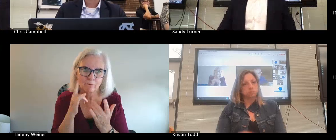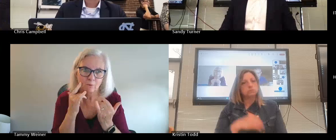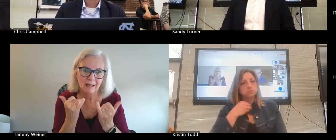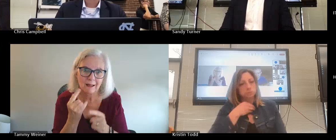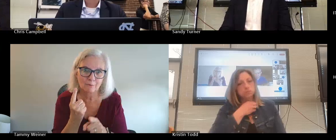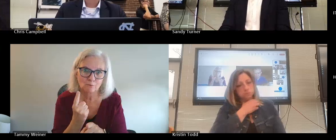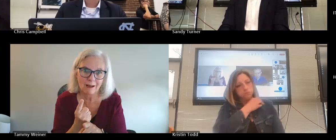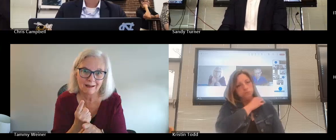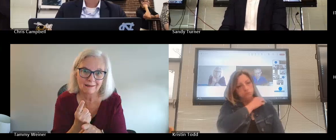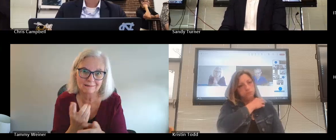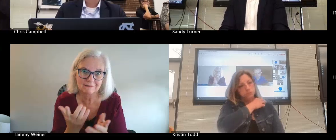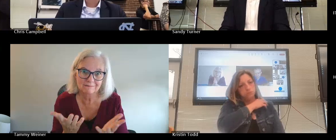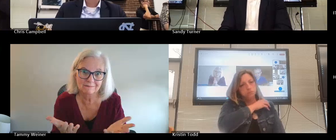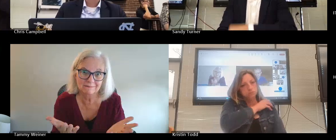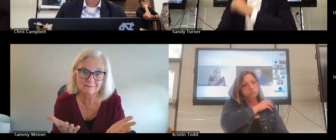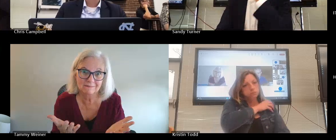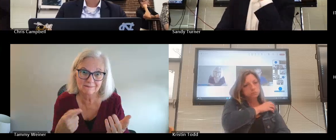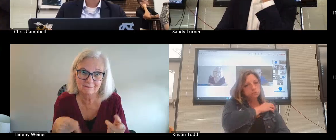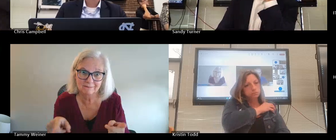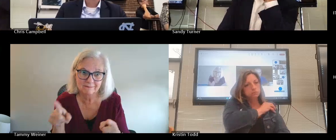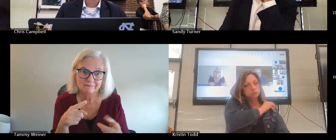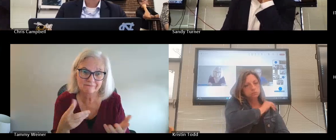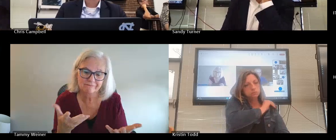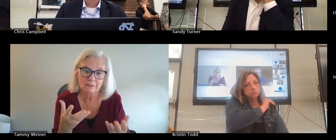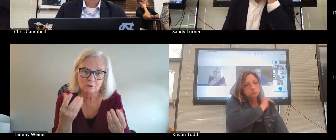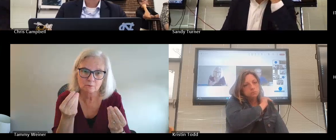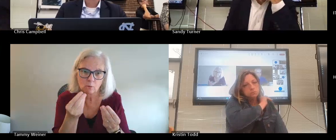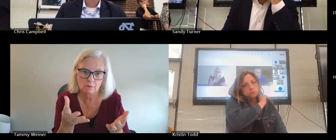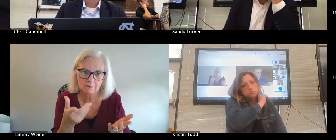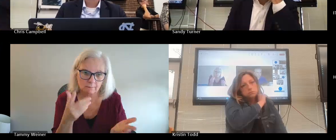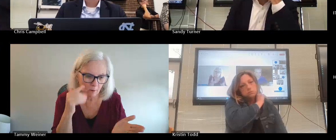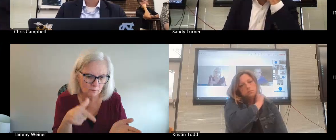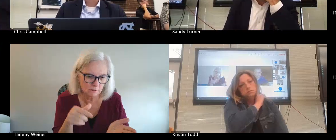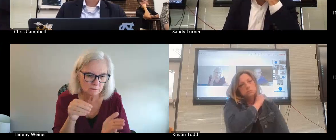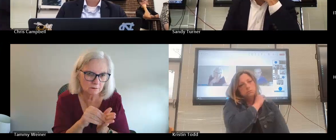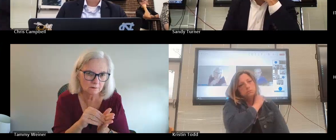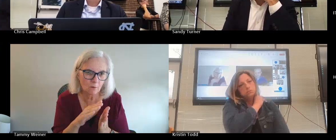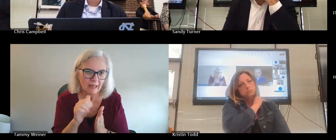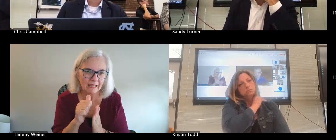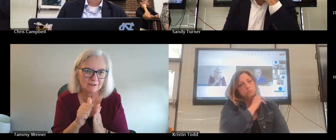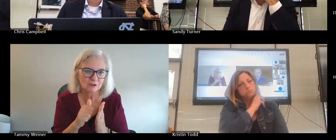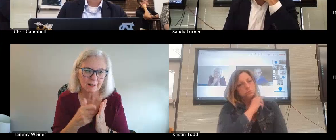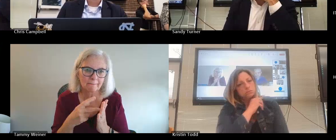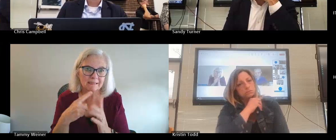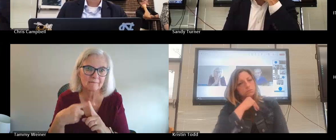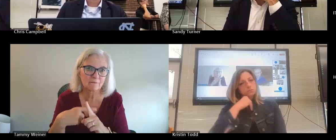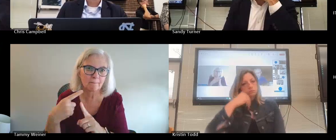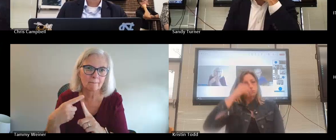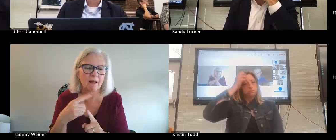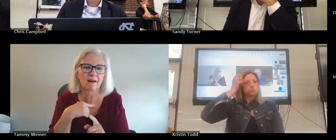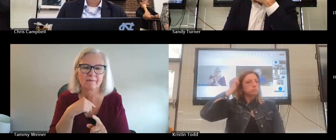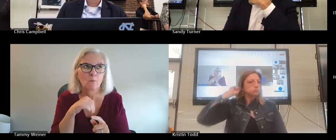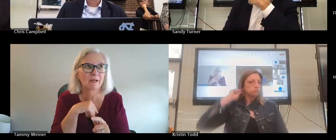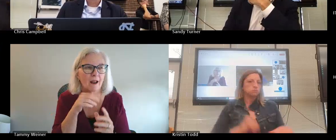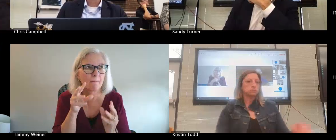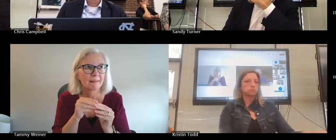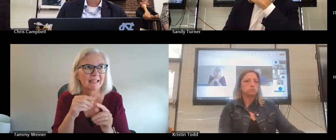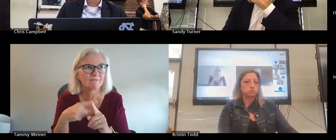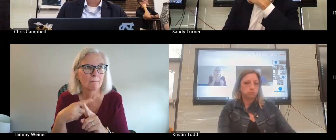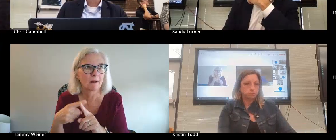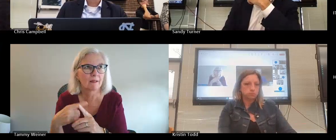I know we're not doing monthly meetings, and for right now, we still want to, I guess, continue being on hold a little